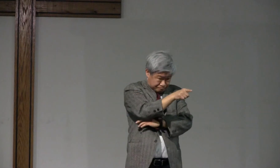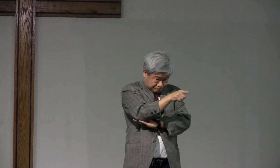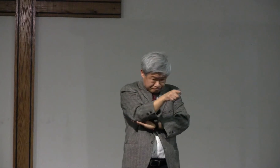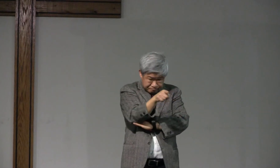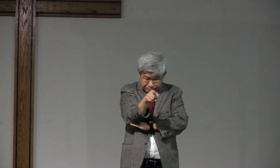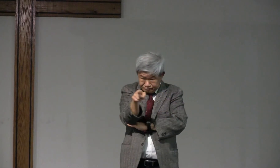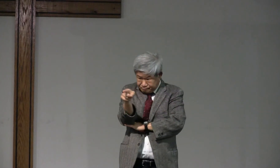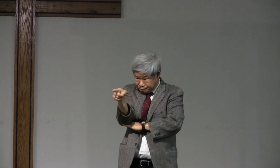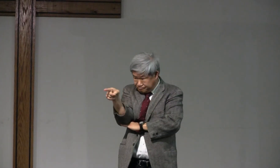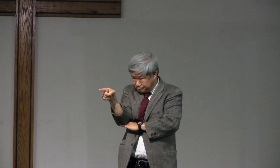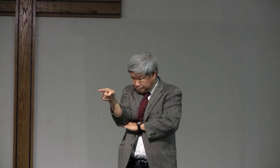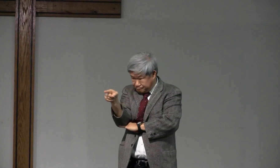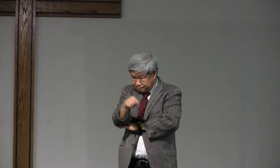ready to preach.